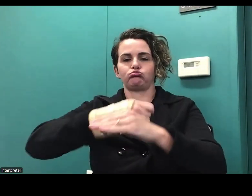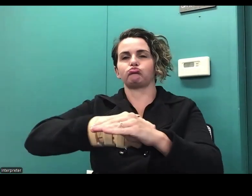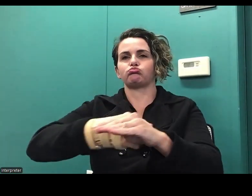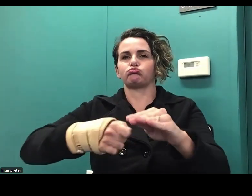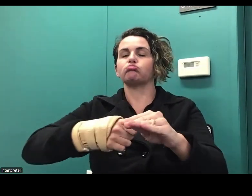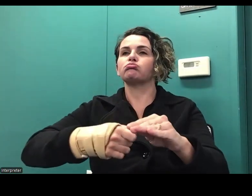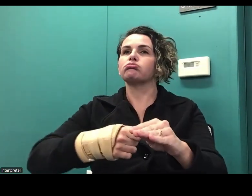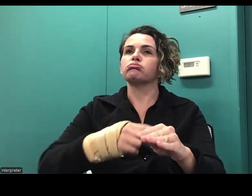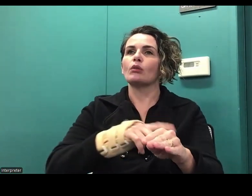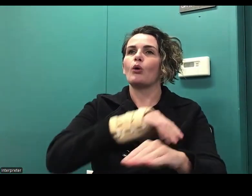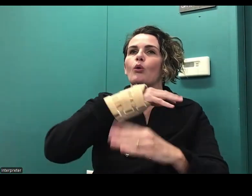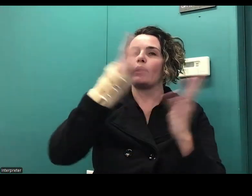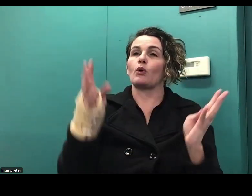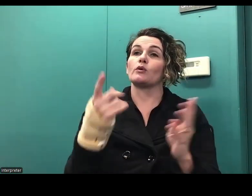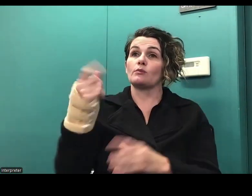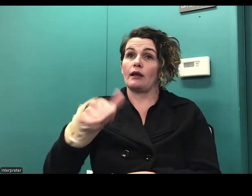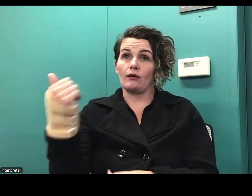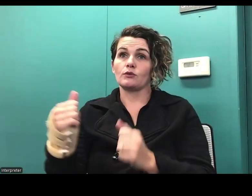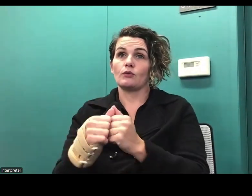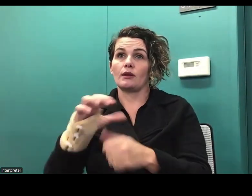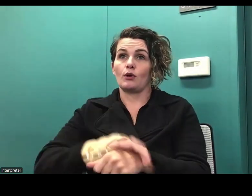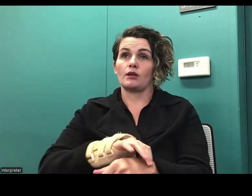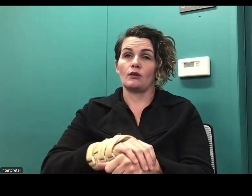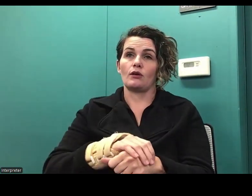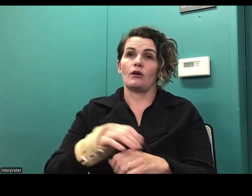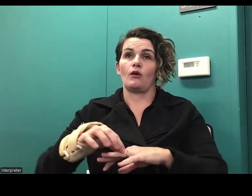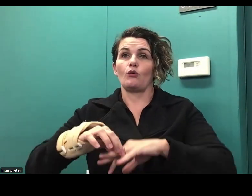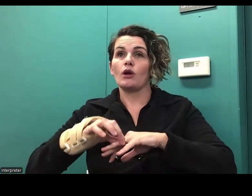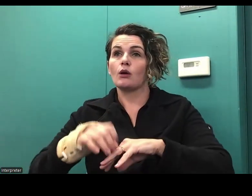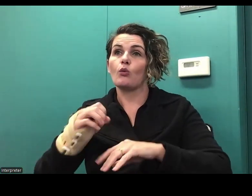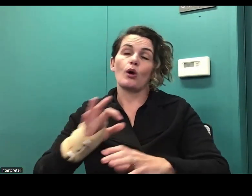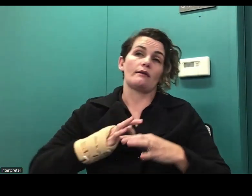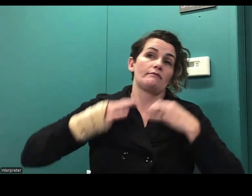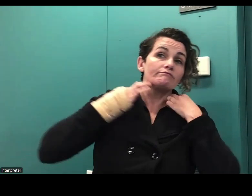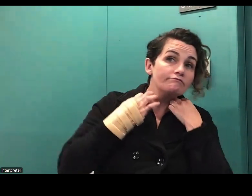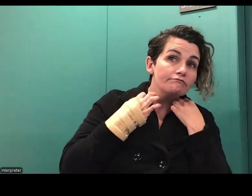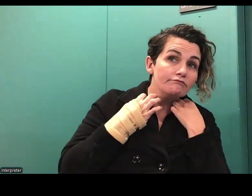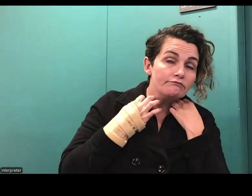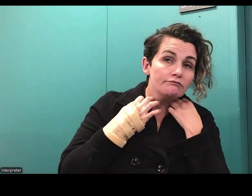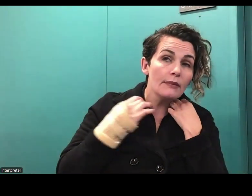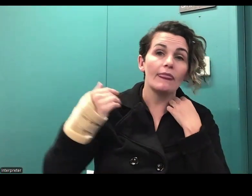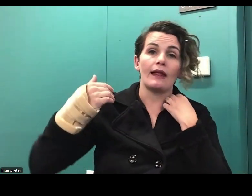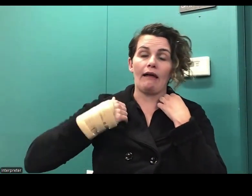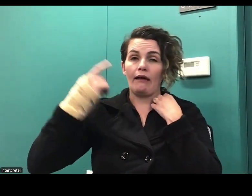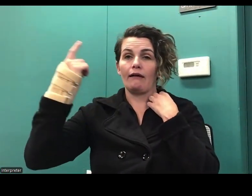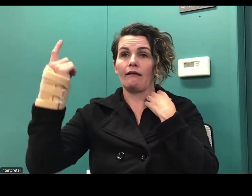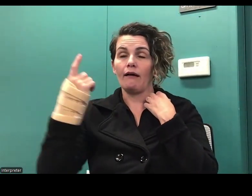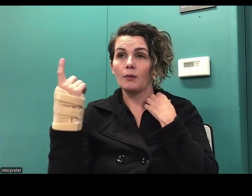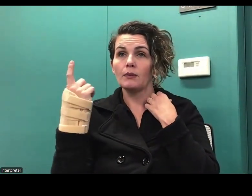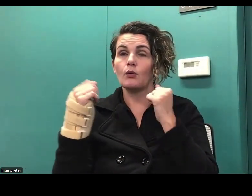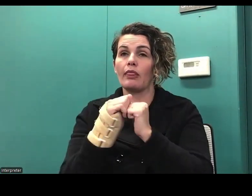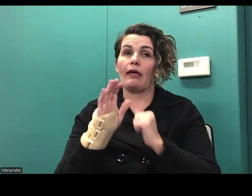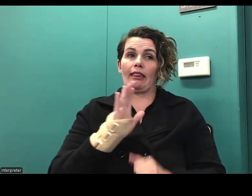Somebody else with a bracelet or a ring or a necklace that has something to do with